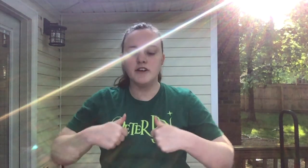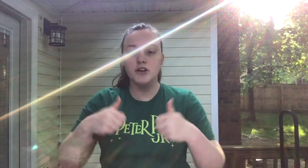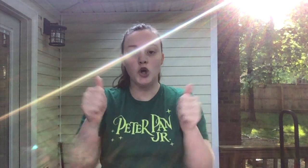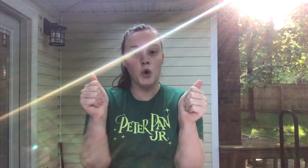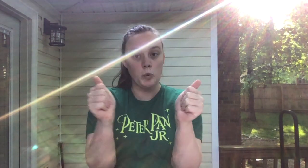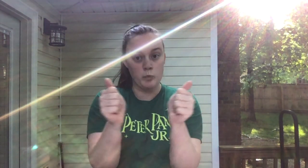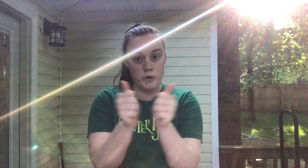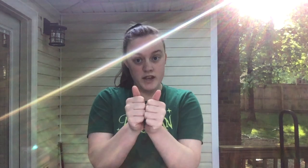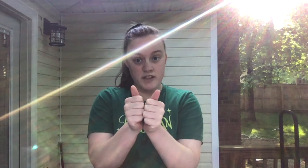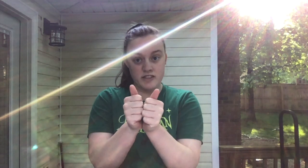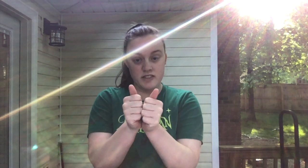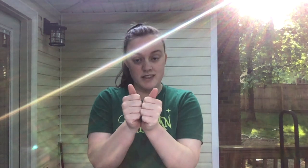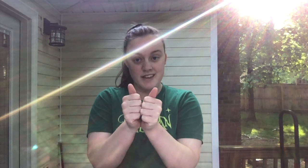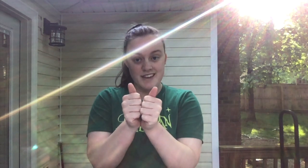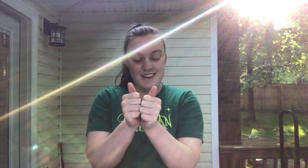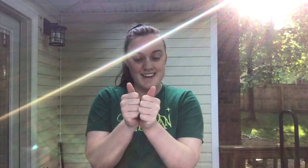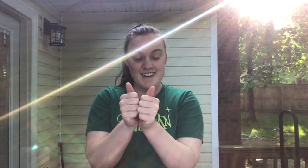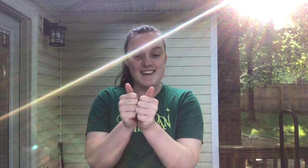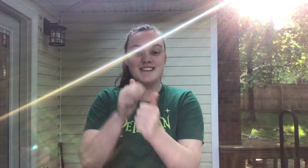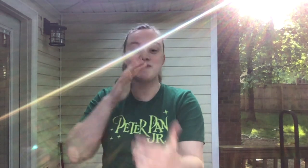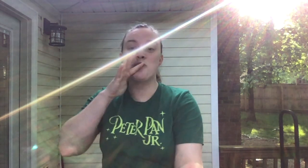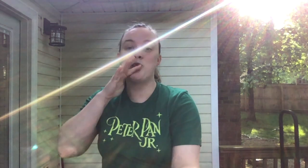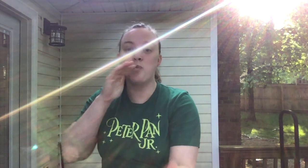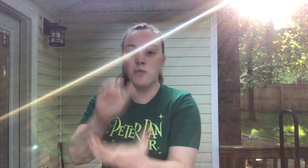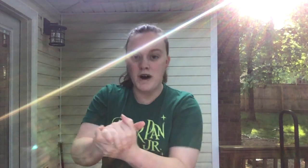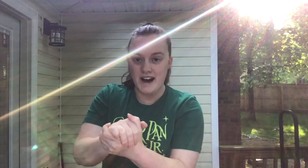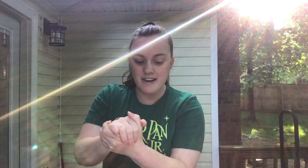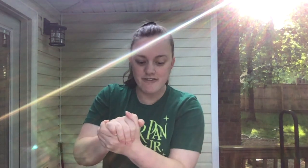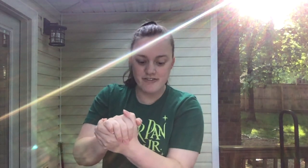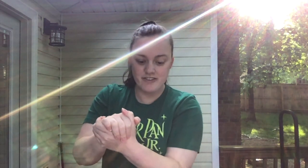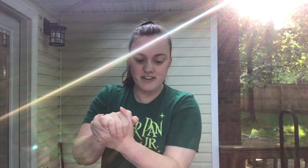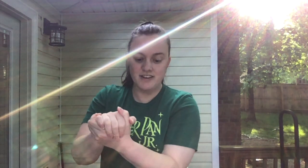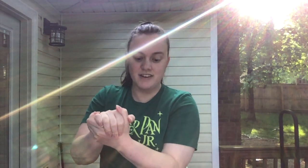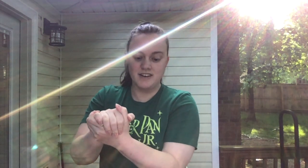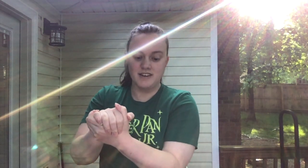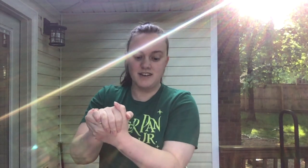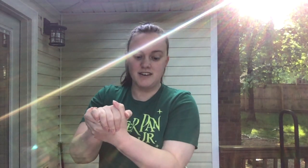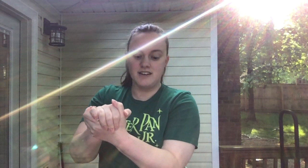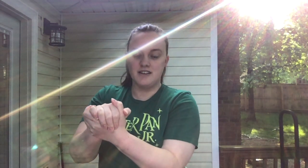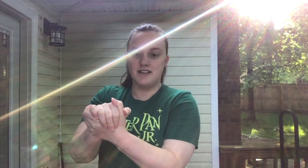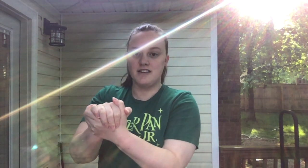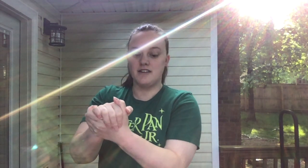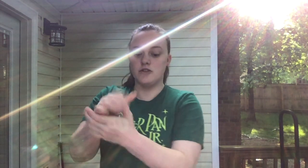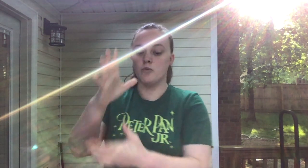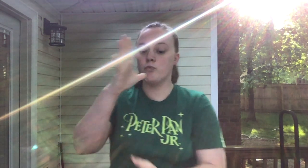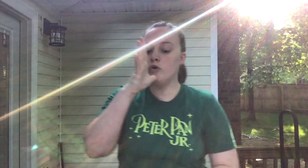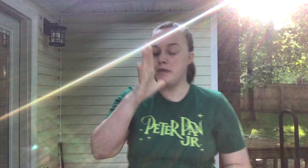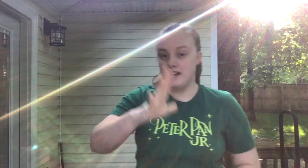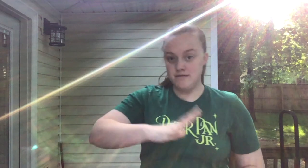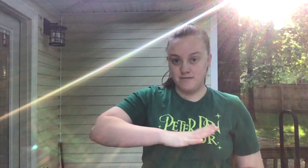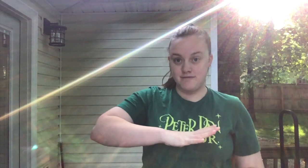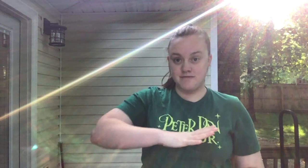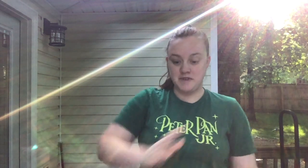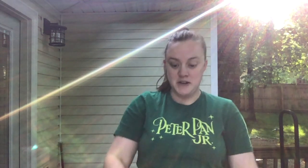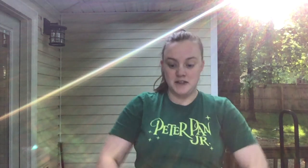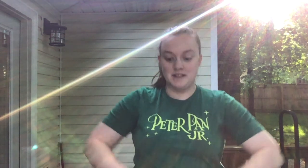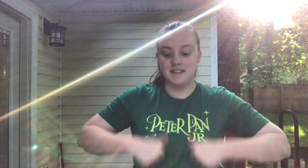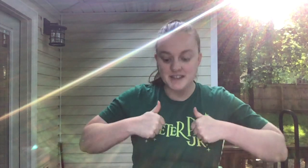living with his wife. And the woman